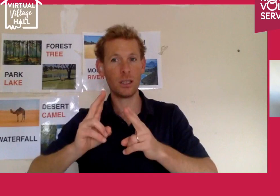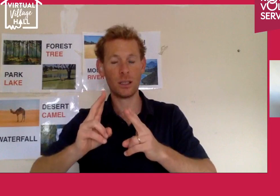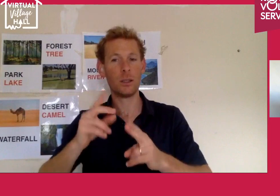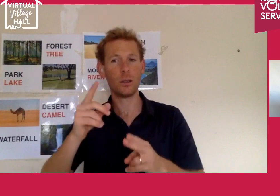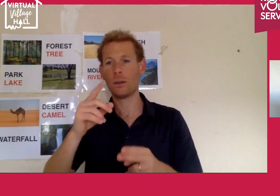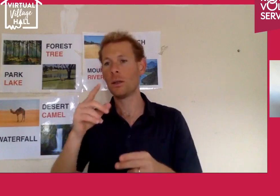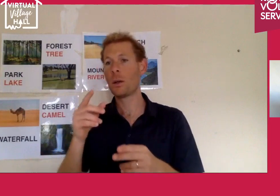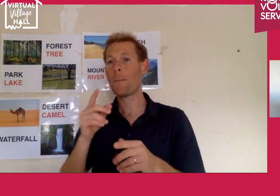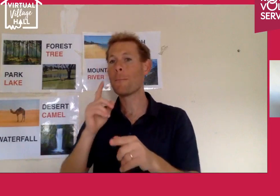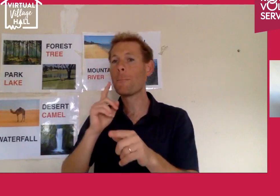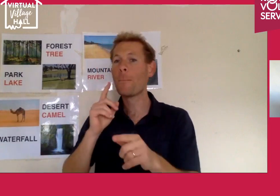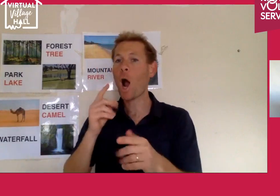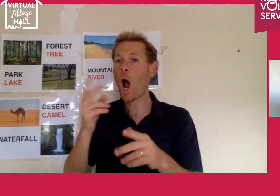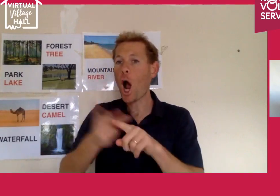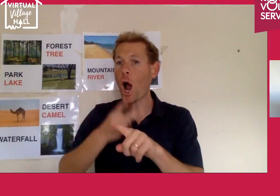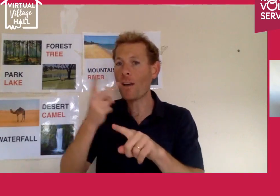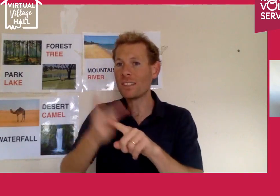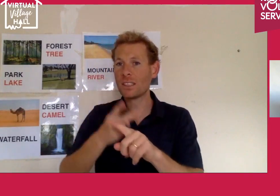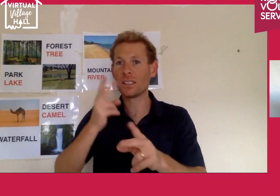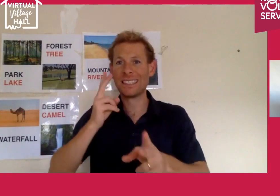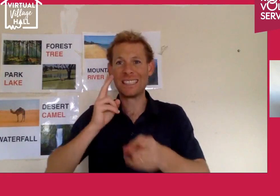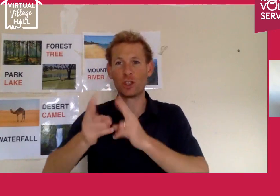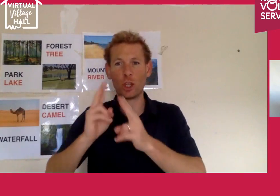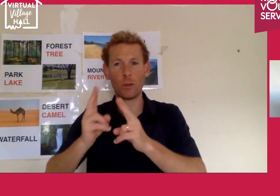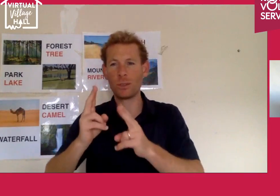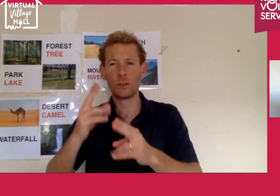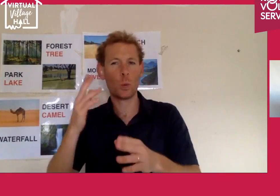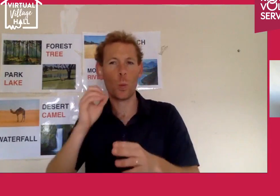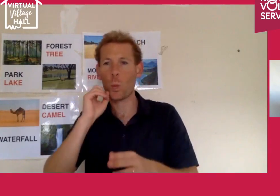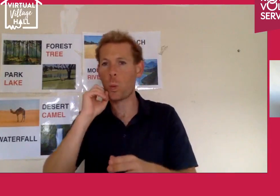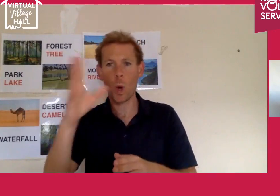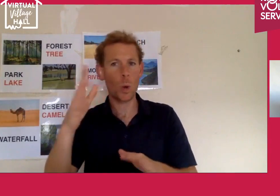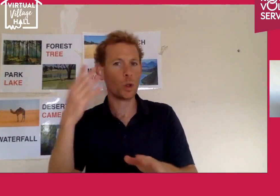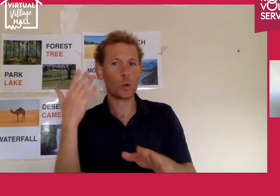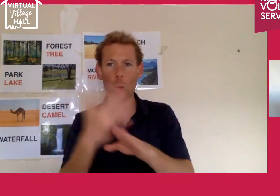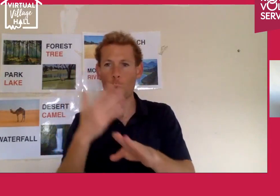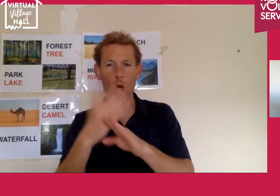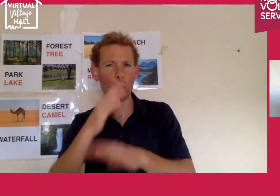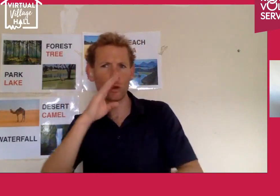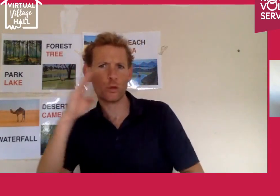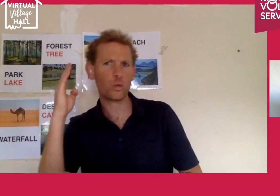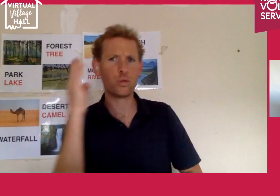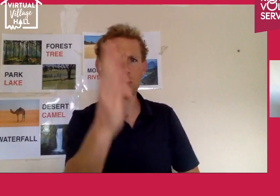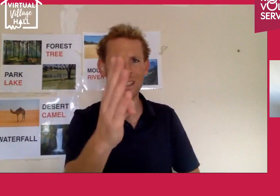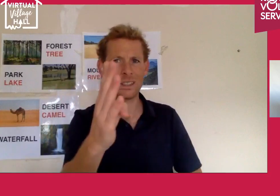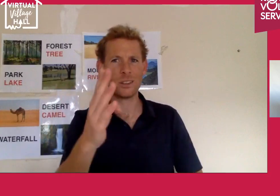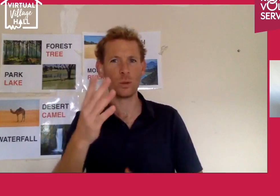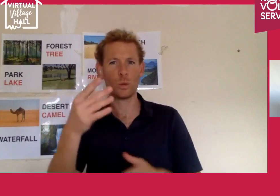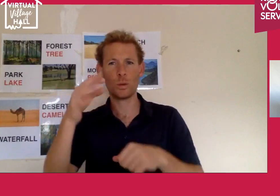So becoming a qualified interpreter, quite often interpreters